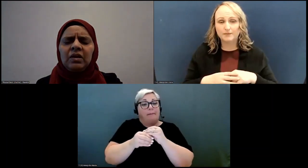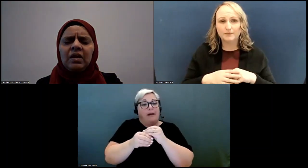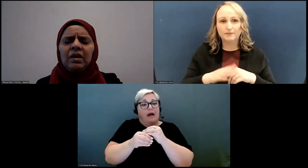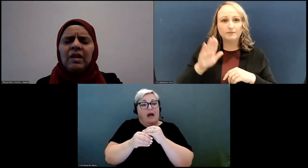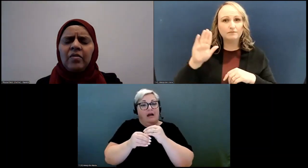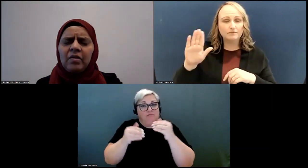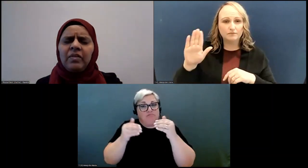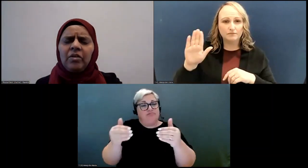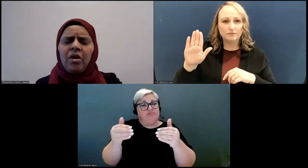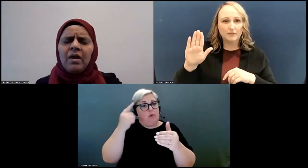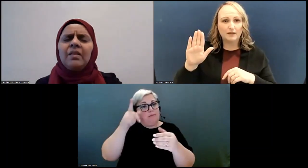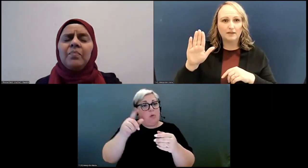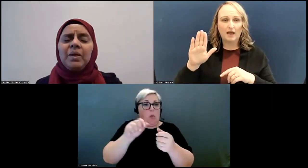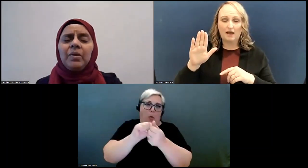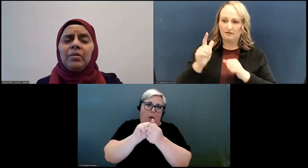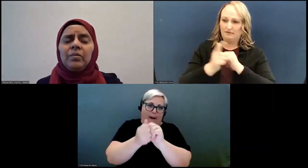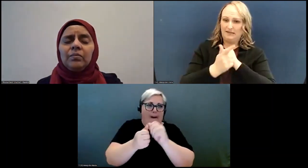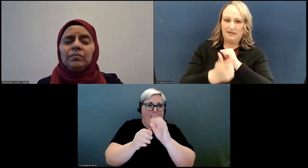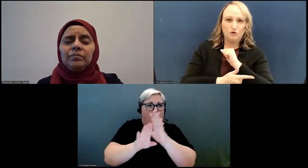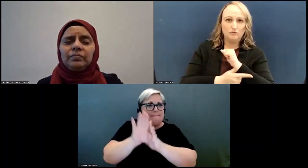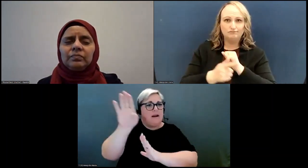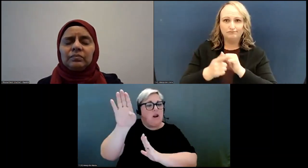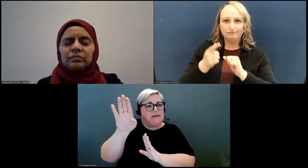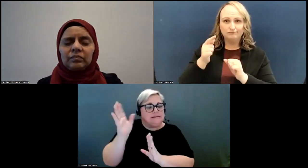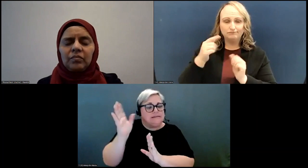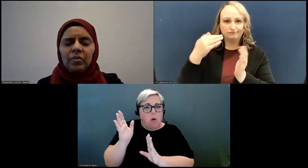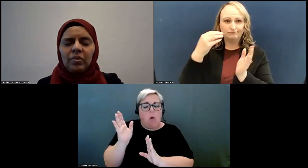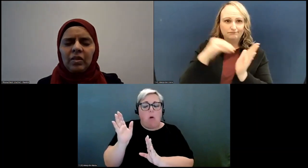to the letter of the law in the bill.